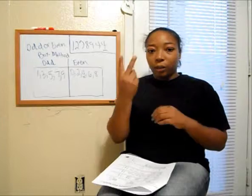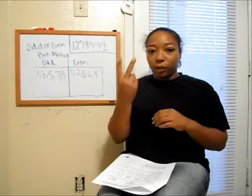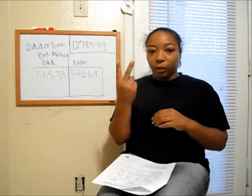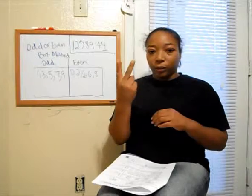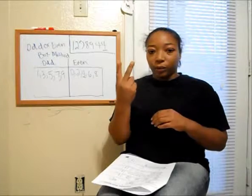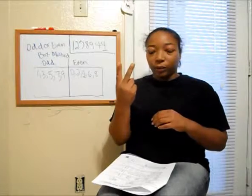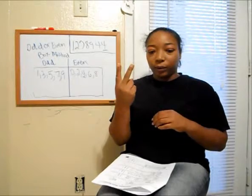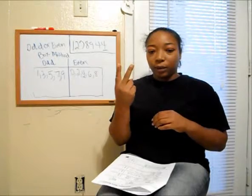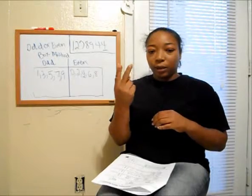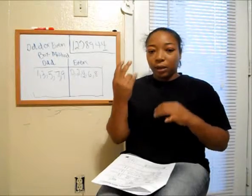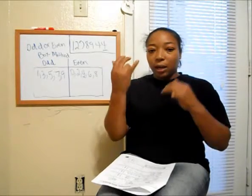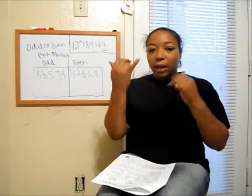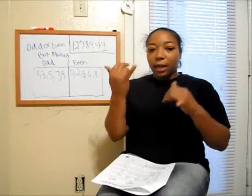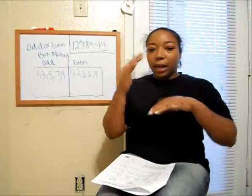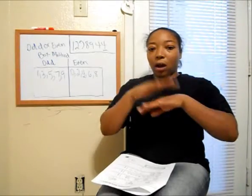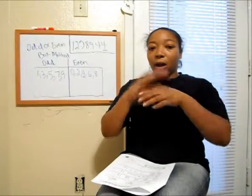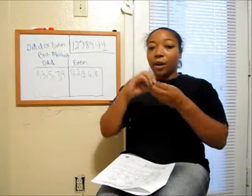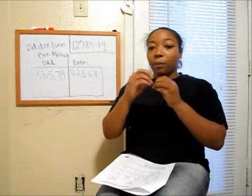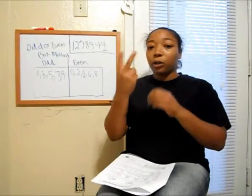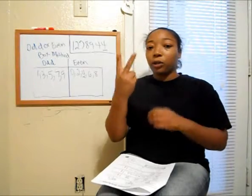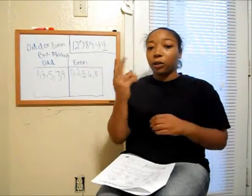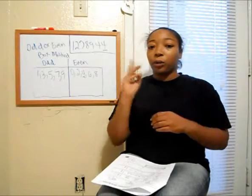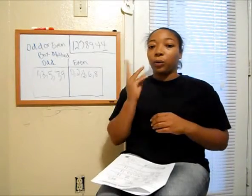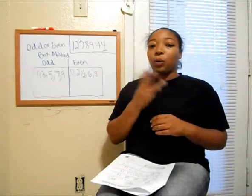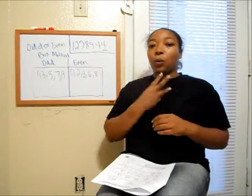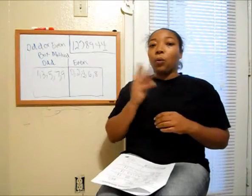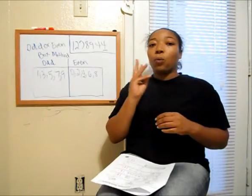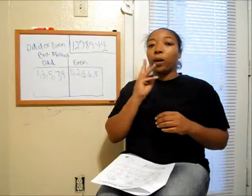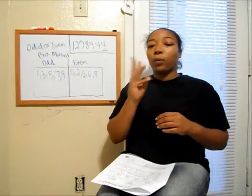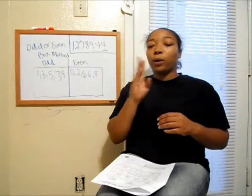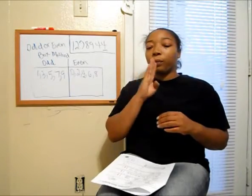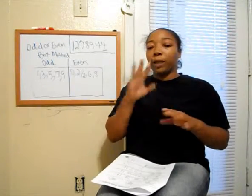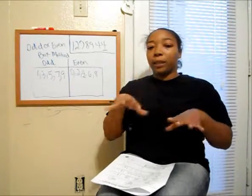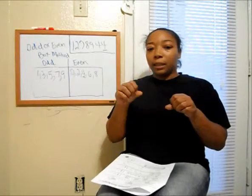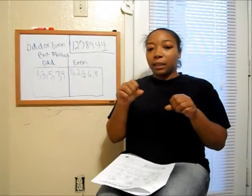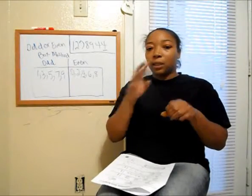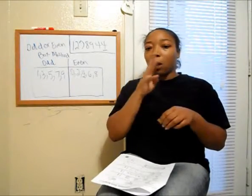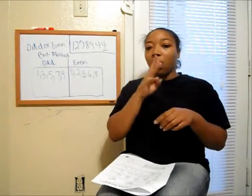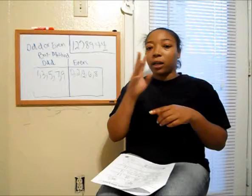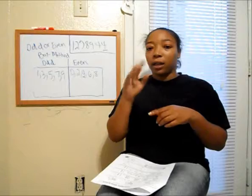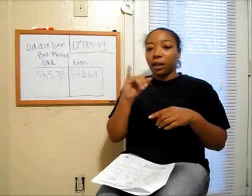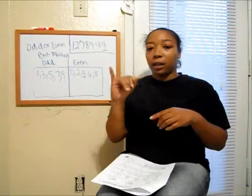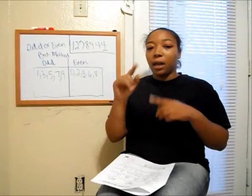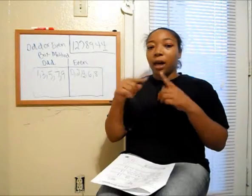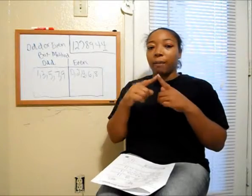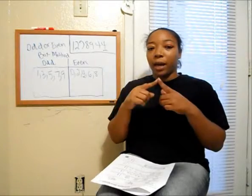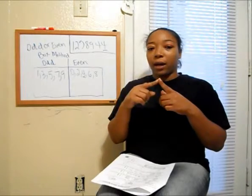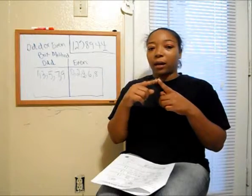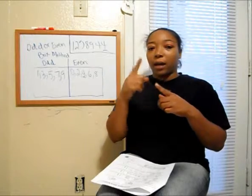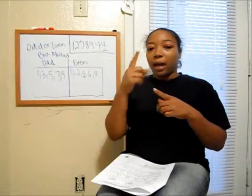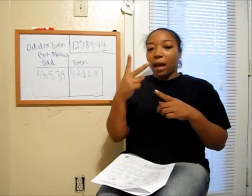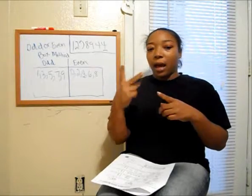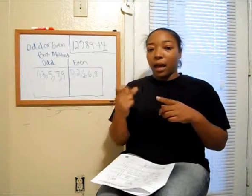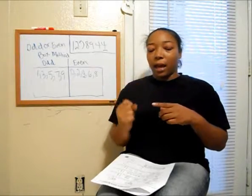2. Now on number 2, we will be talking about